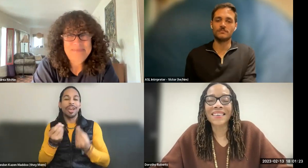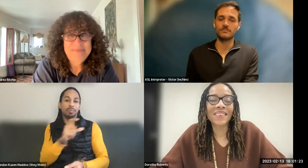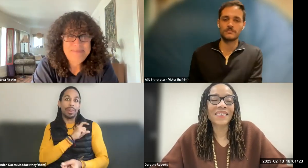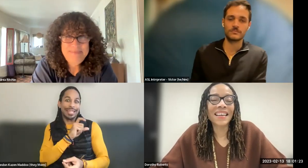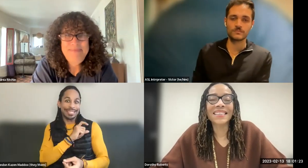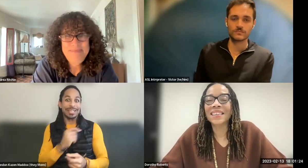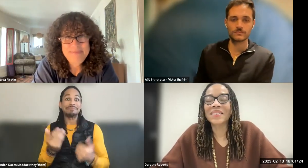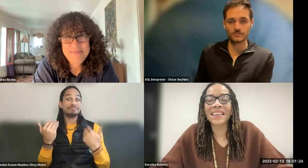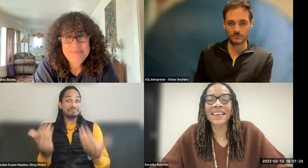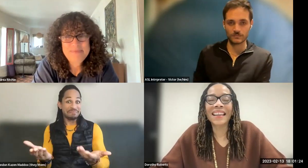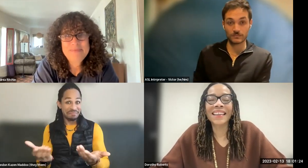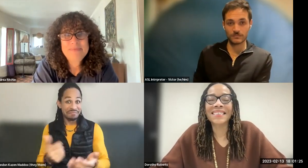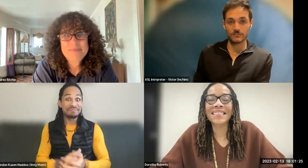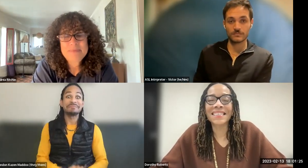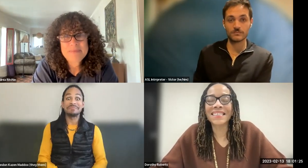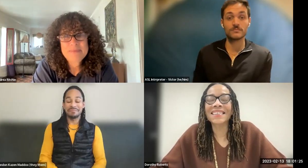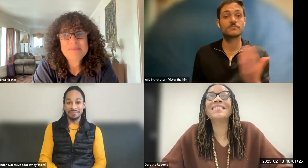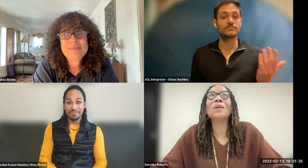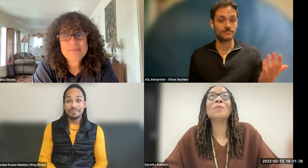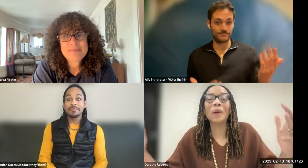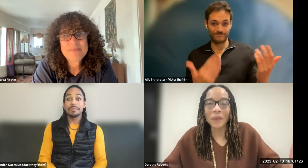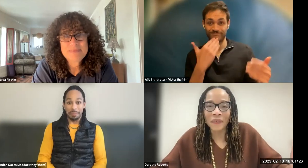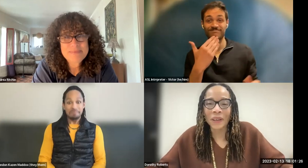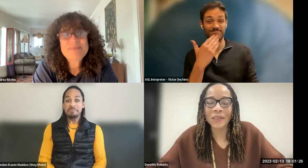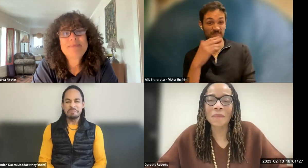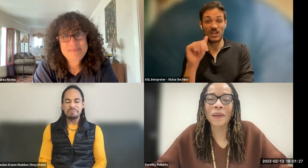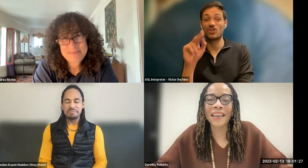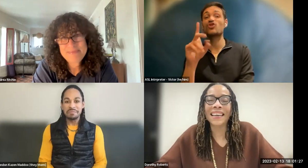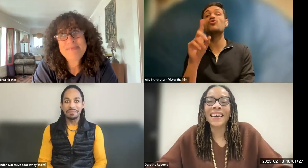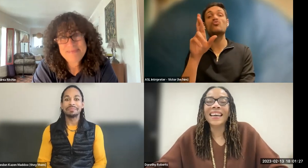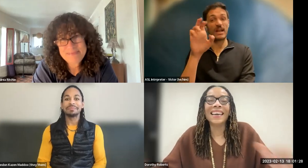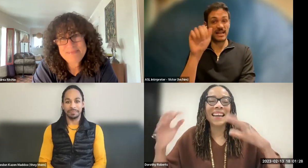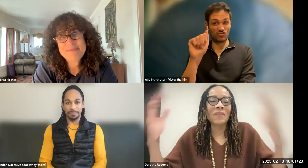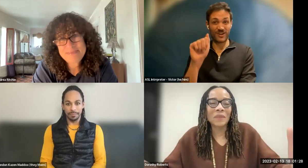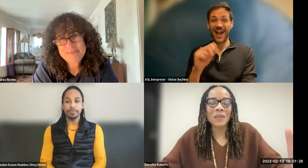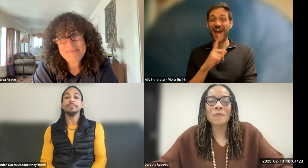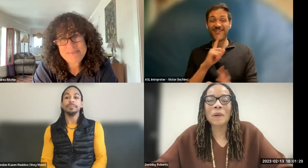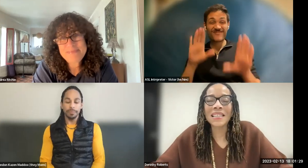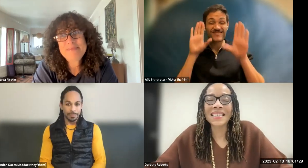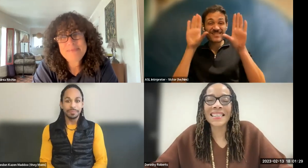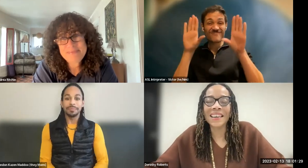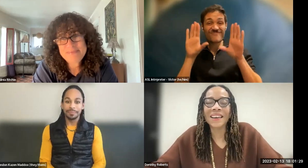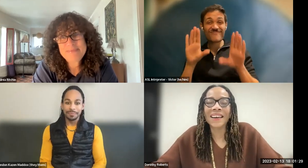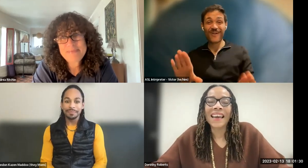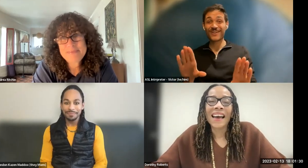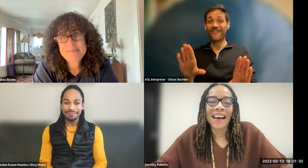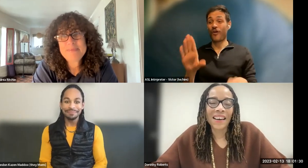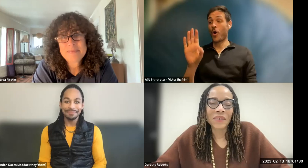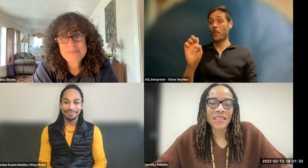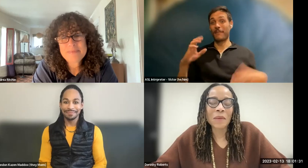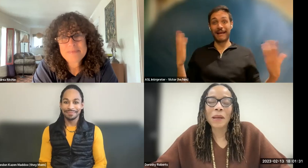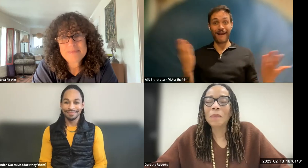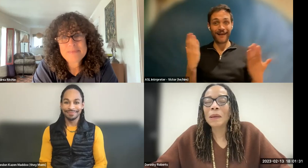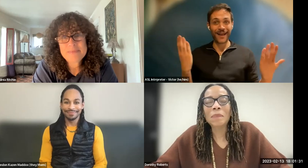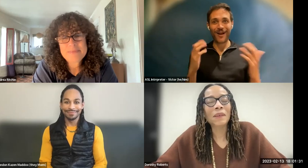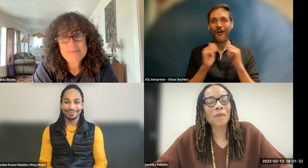Thank you. Thanks, Andrea. It's just so wonderful to be in everyone's presence here with